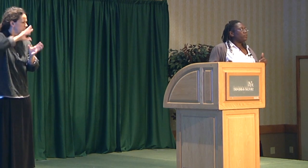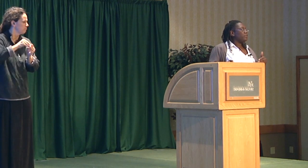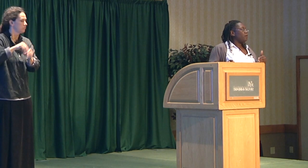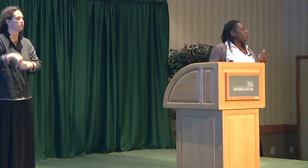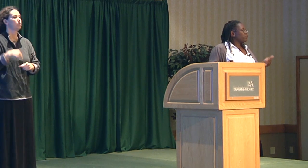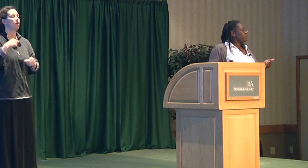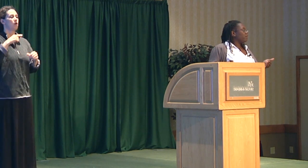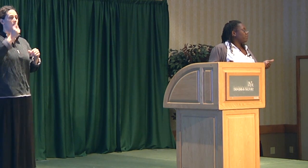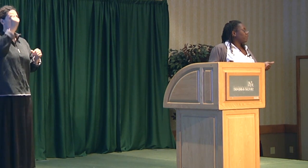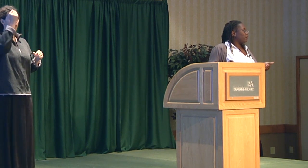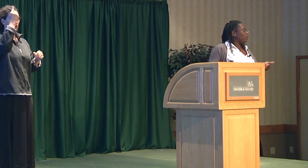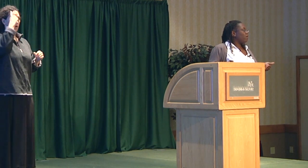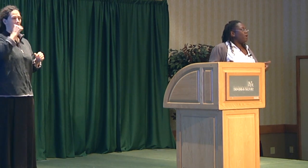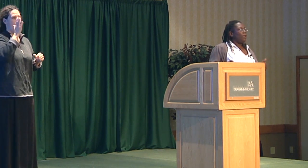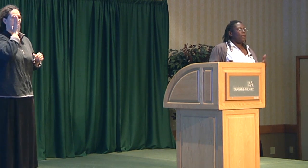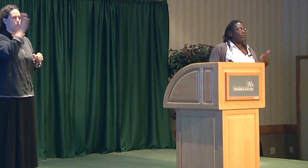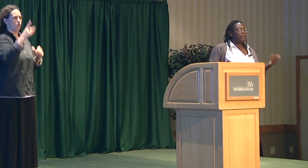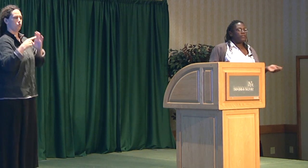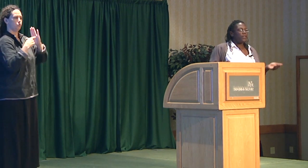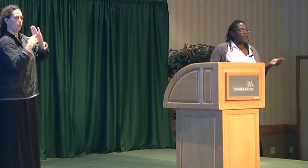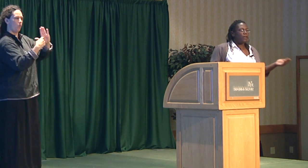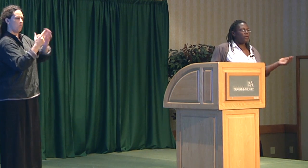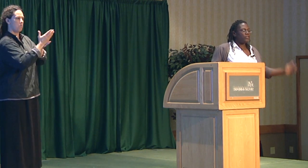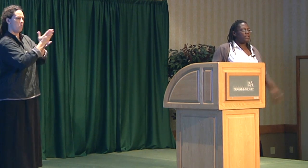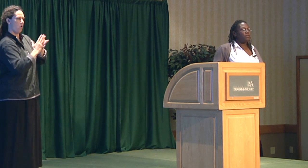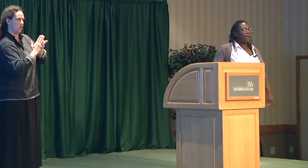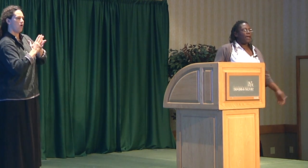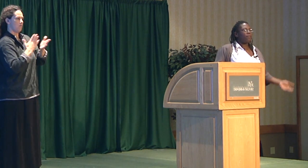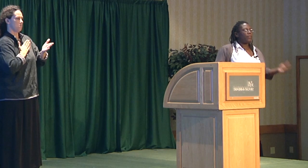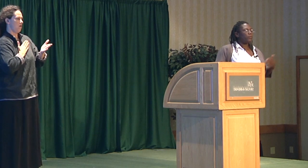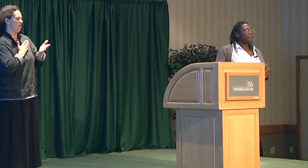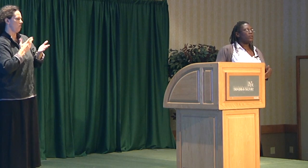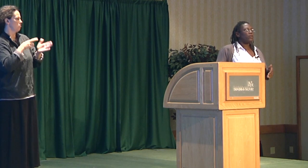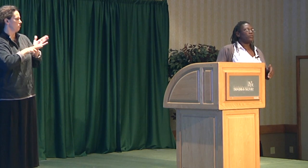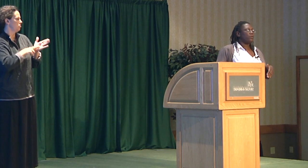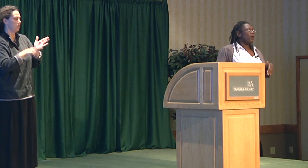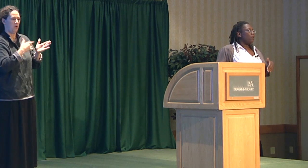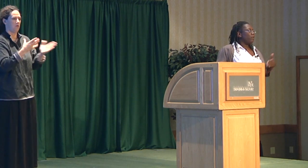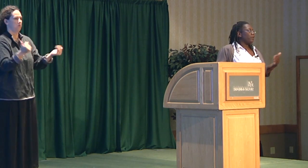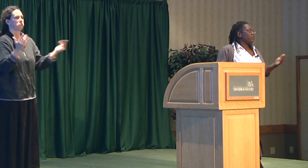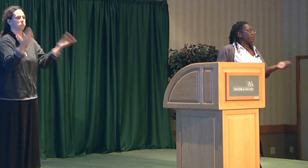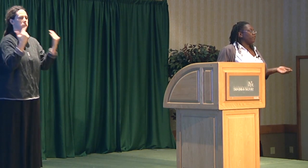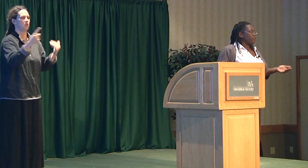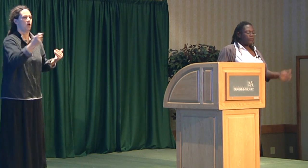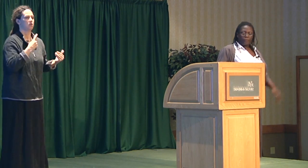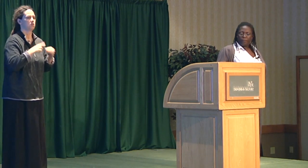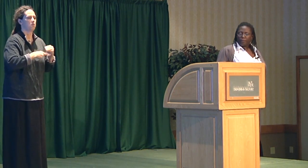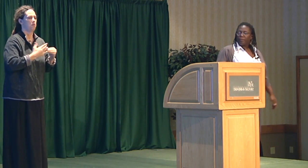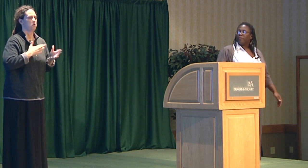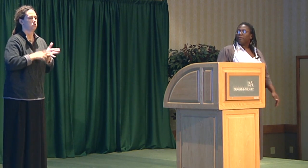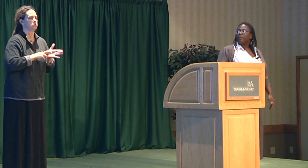the end we'll see a portion of the video, and I will entertain any questions that you might have about the research or what we can do in the